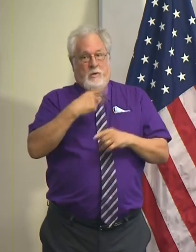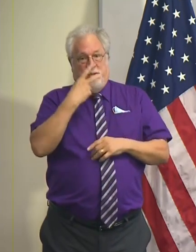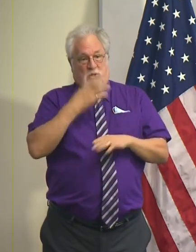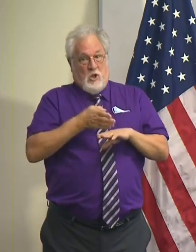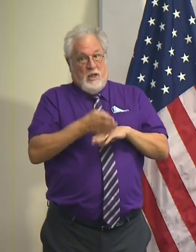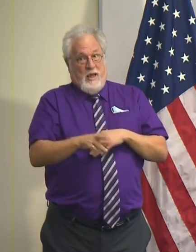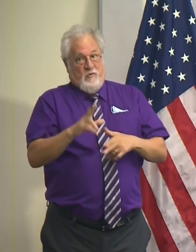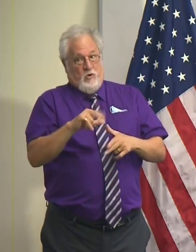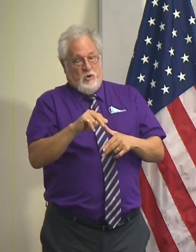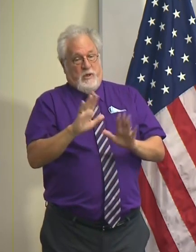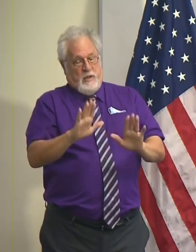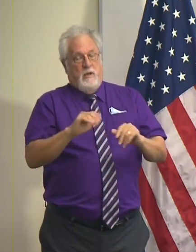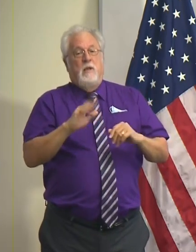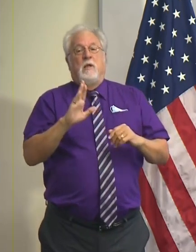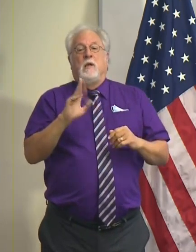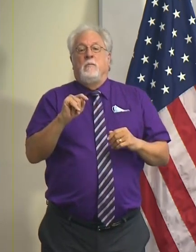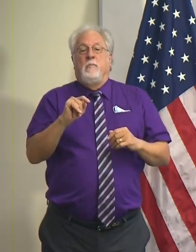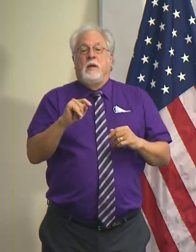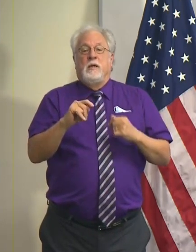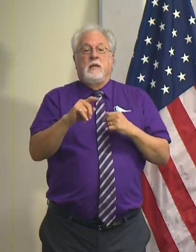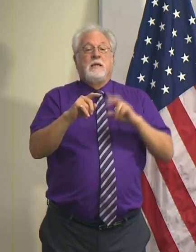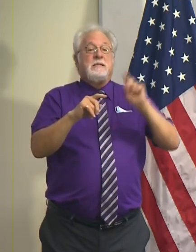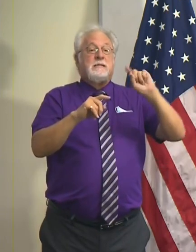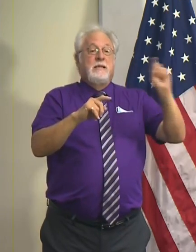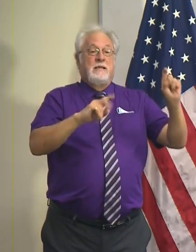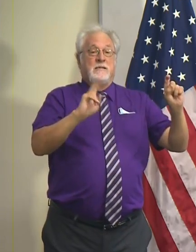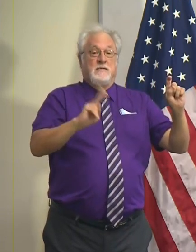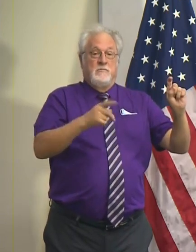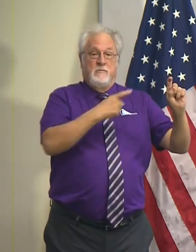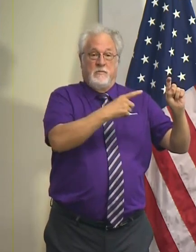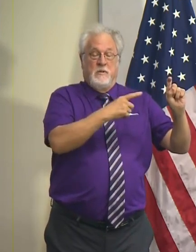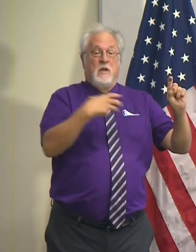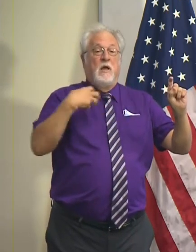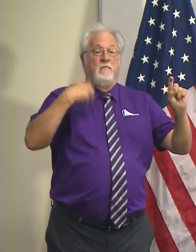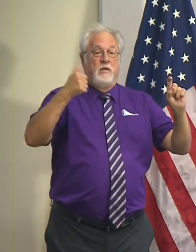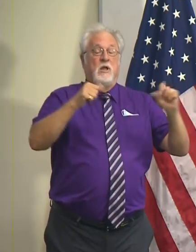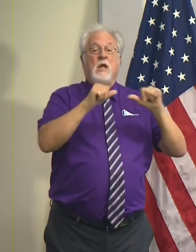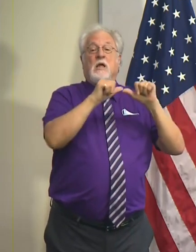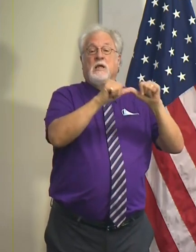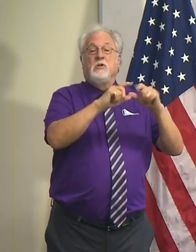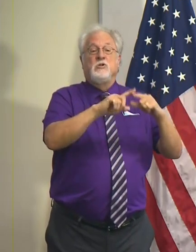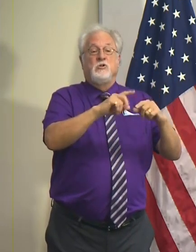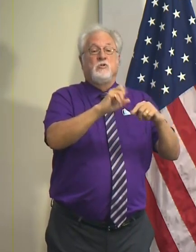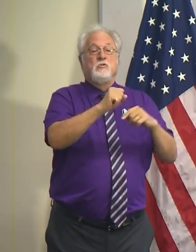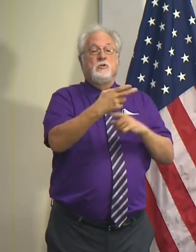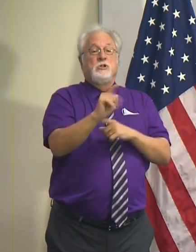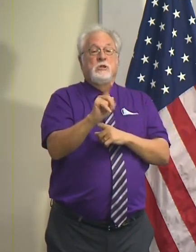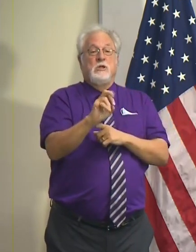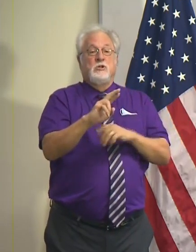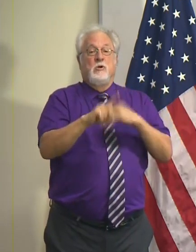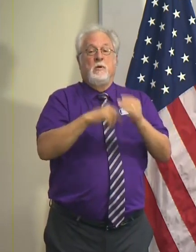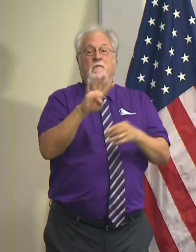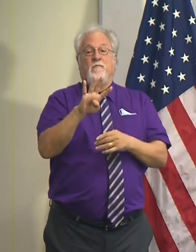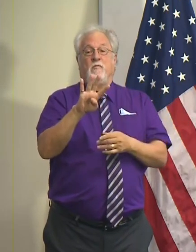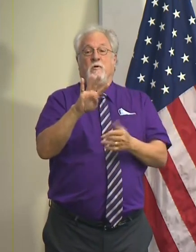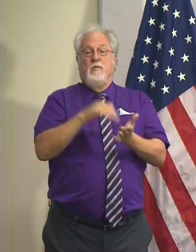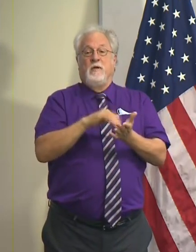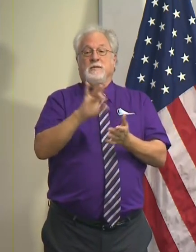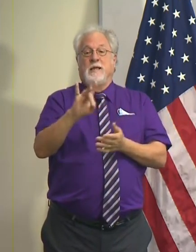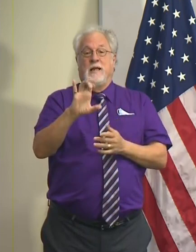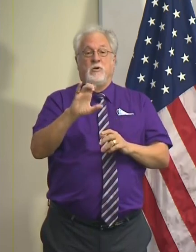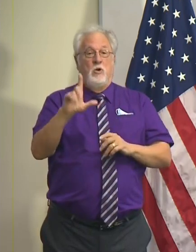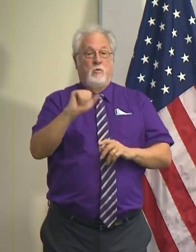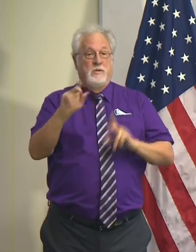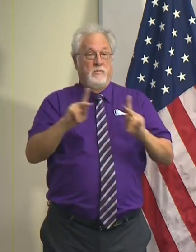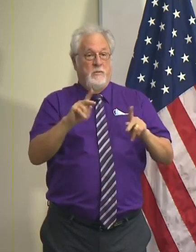the hurricane. Texas officials continue to shelter about 4,800